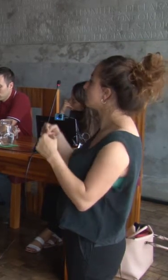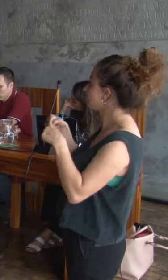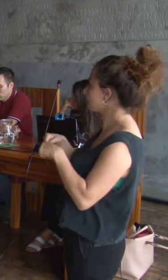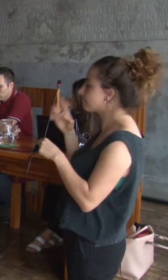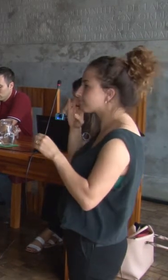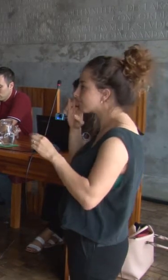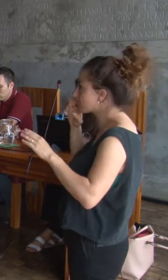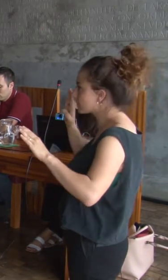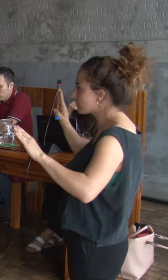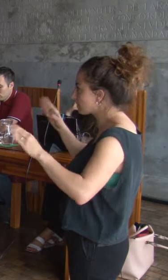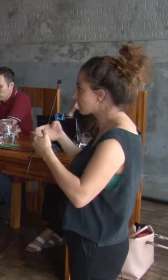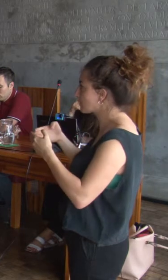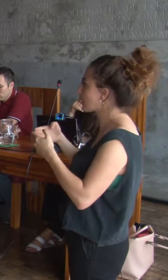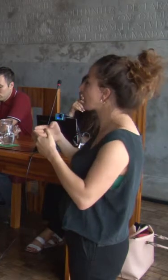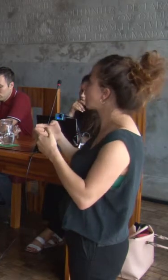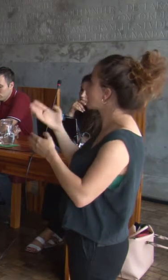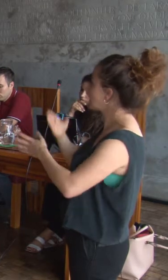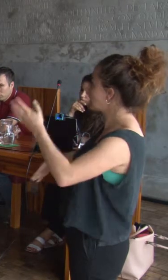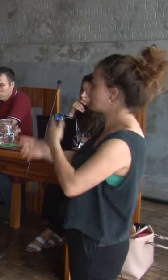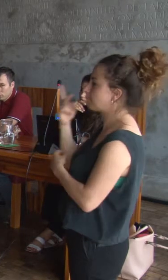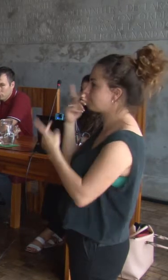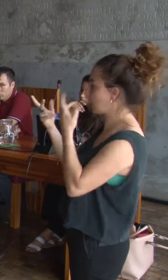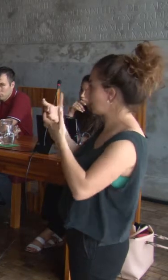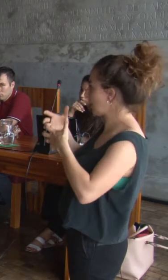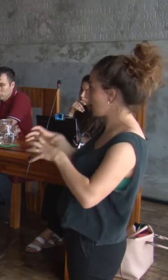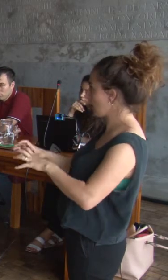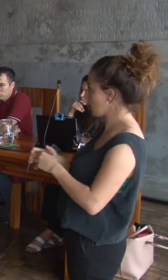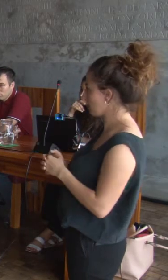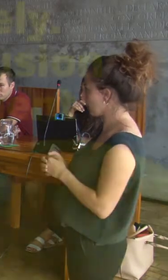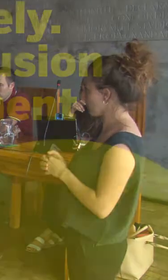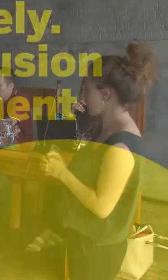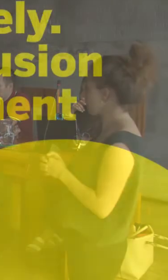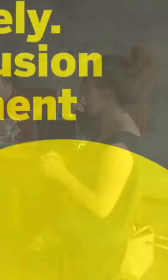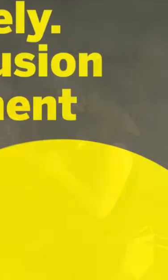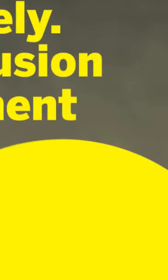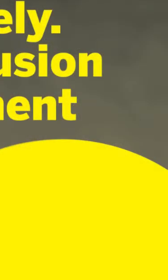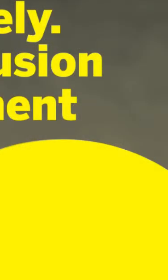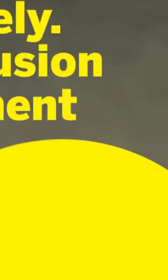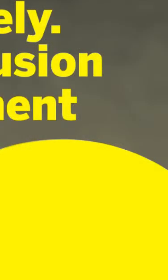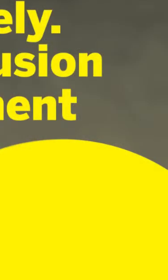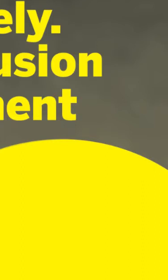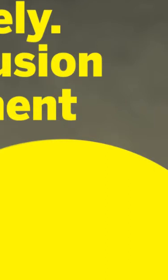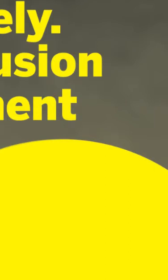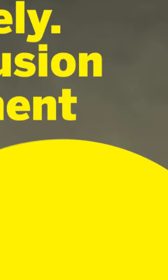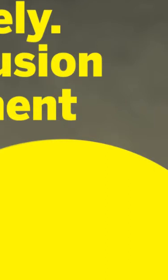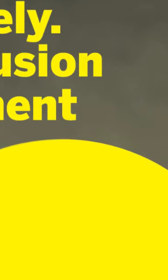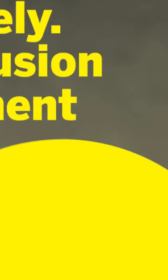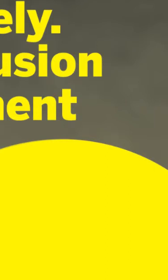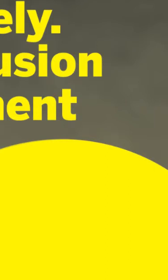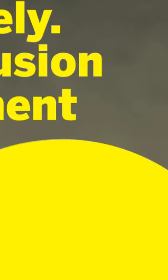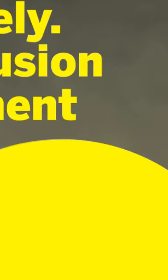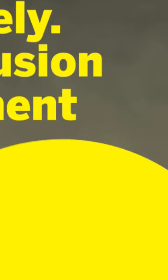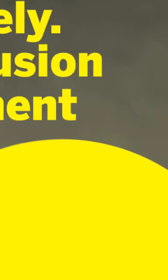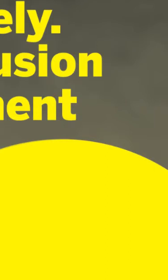we focus on less visible disabilities. So we're going to present some projects that address